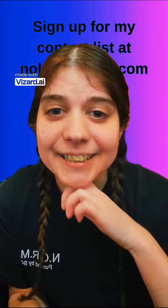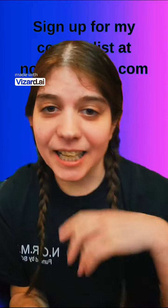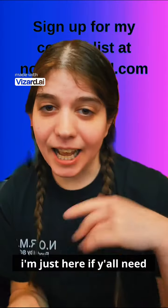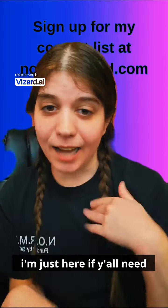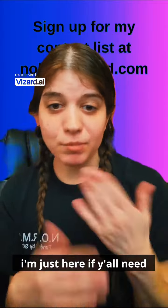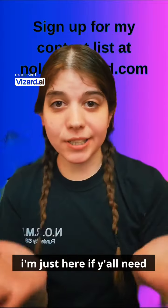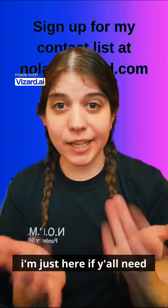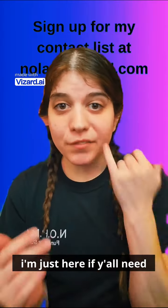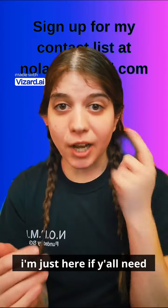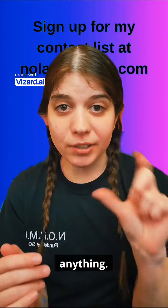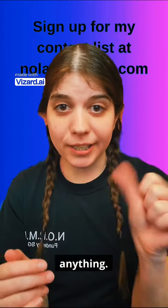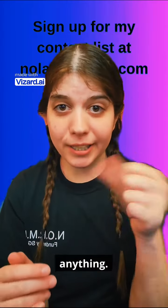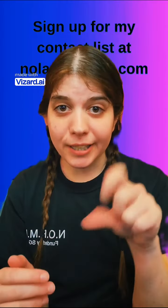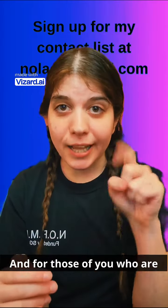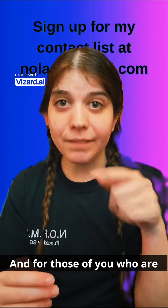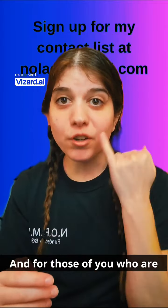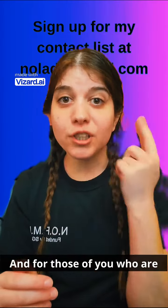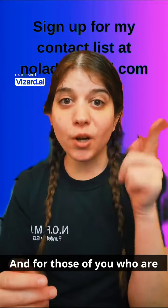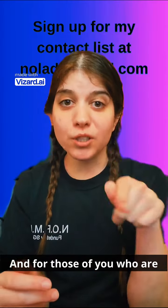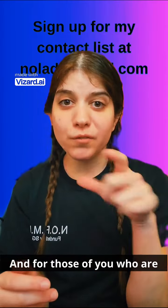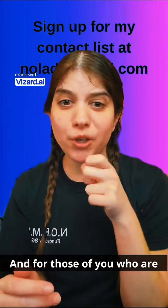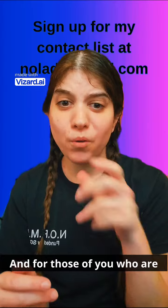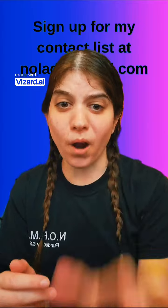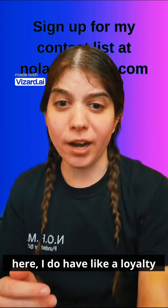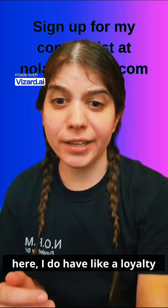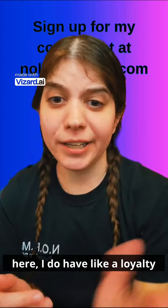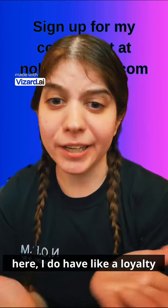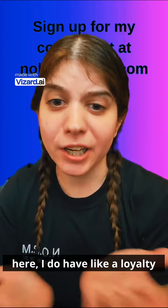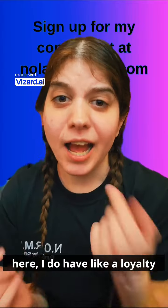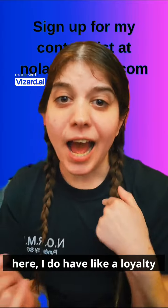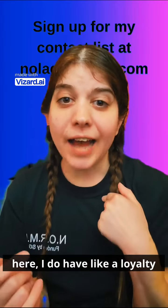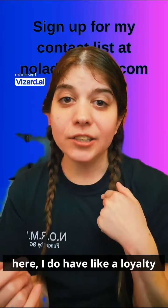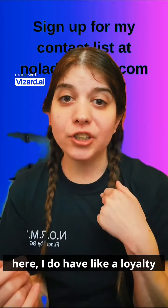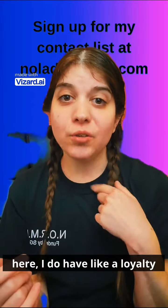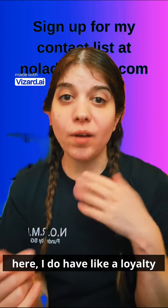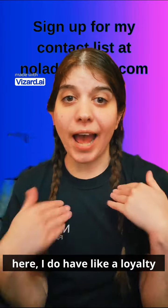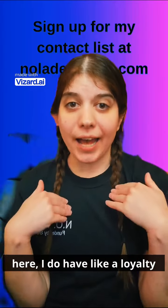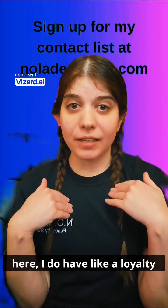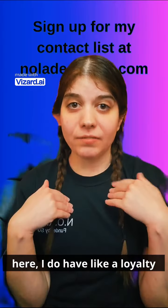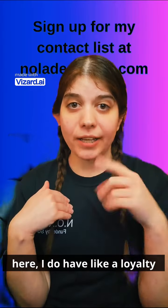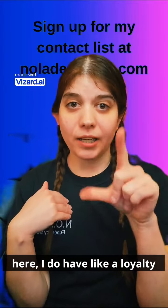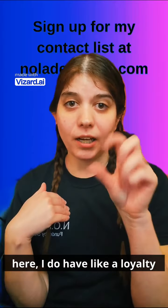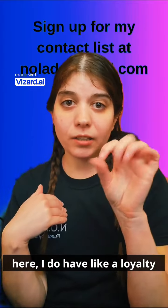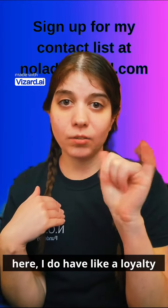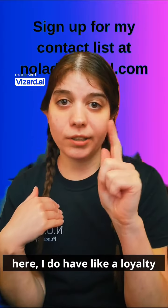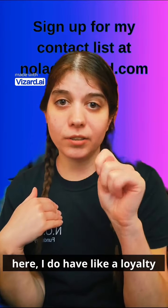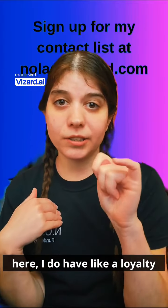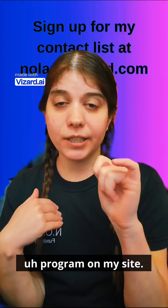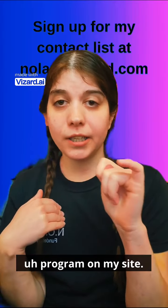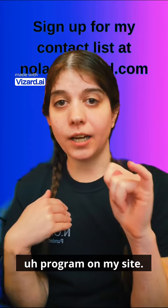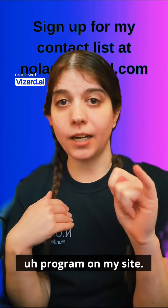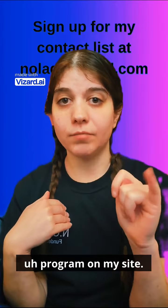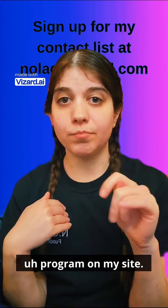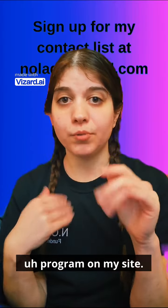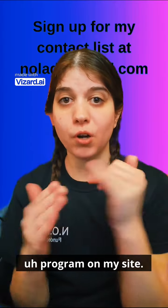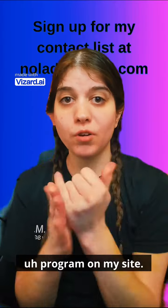I'm just here if y'all need anything. And for those of you who are here, I do have like a loyalty program